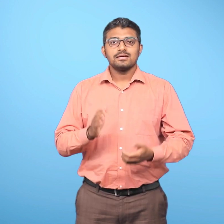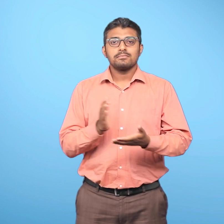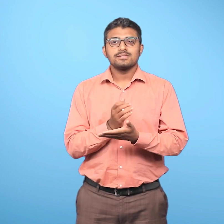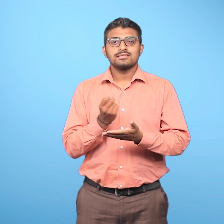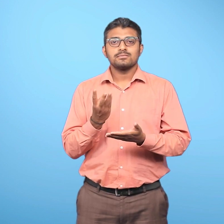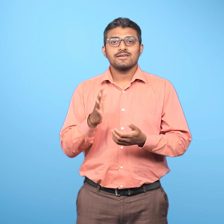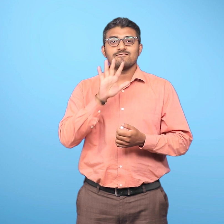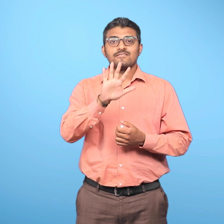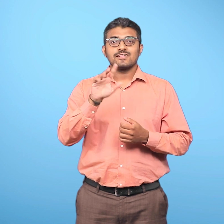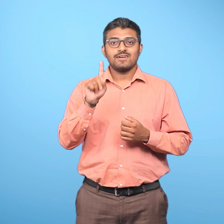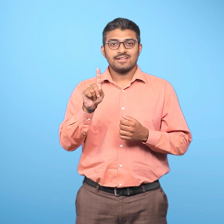Page 51.